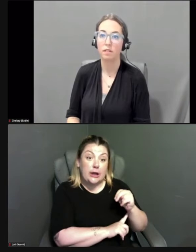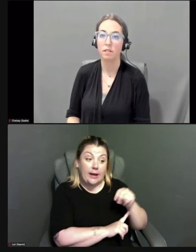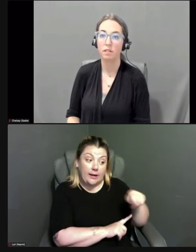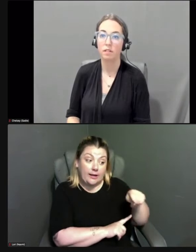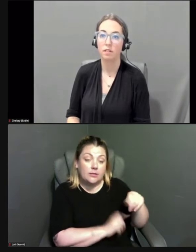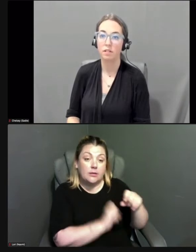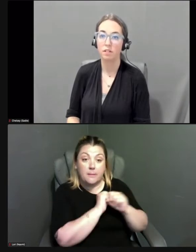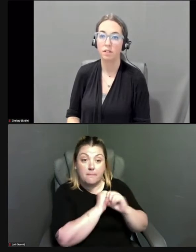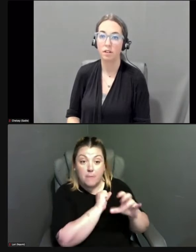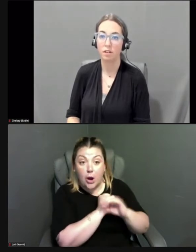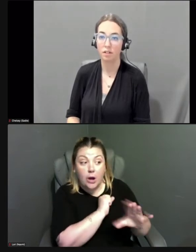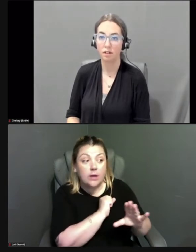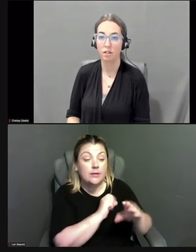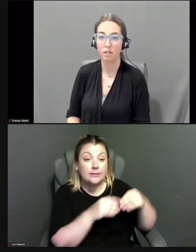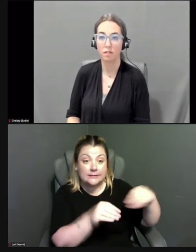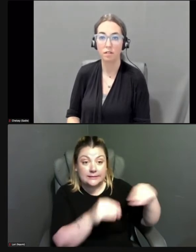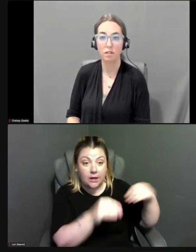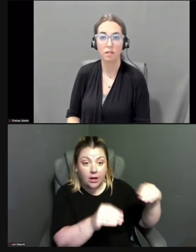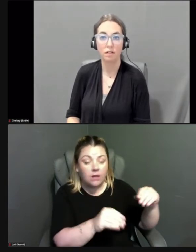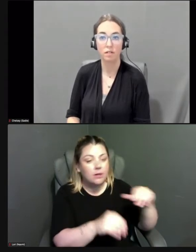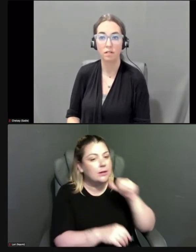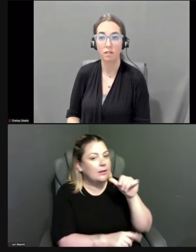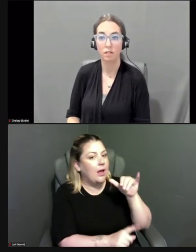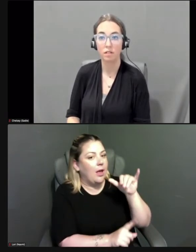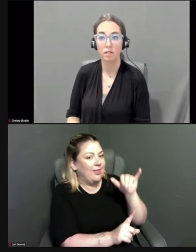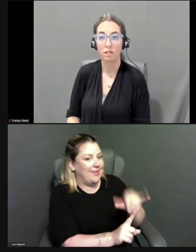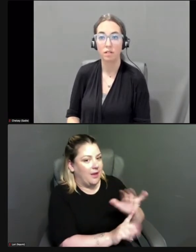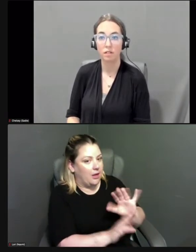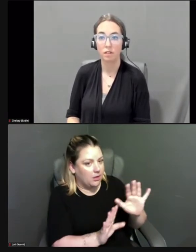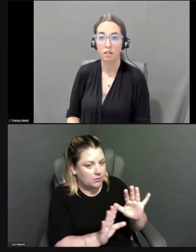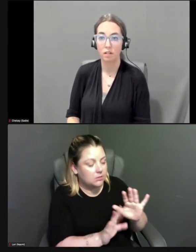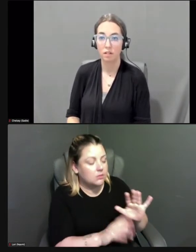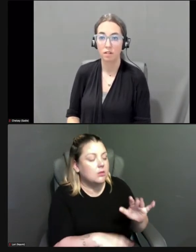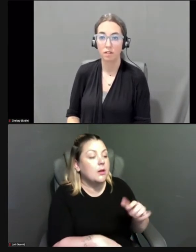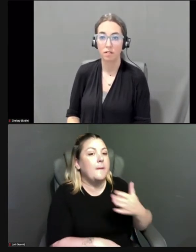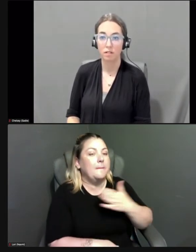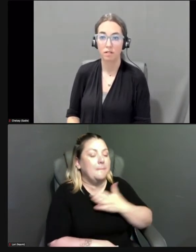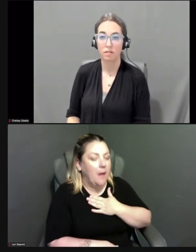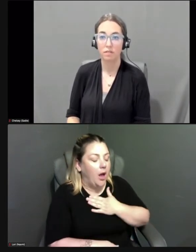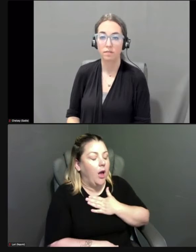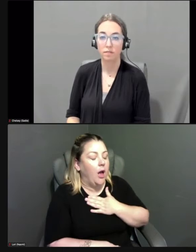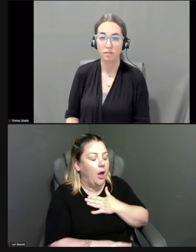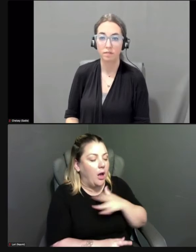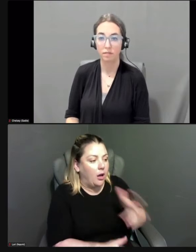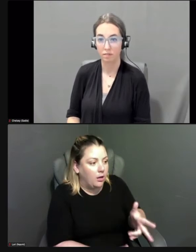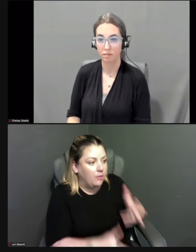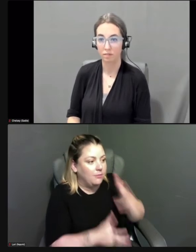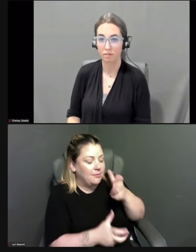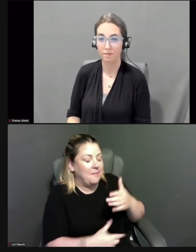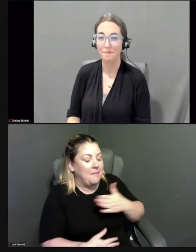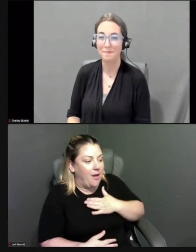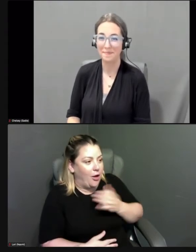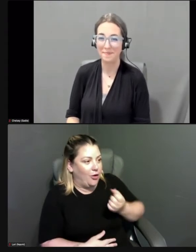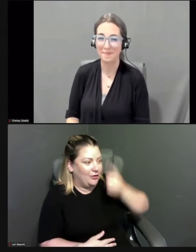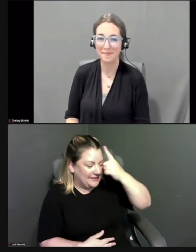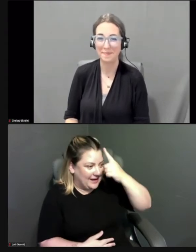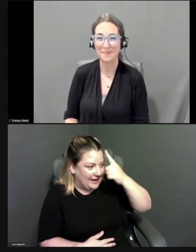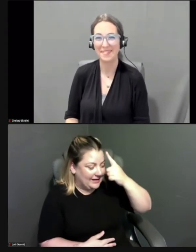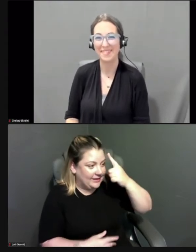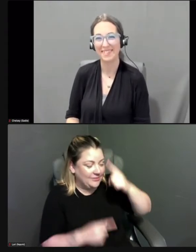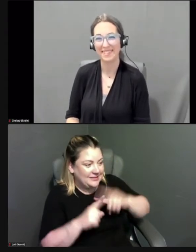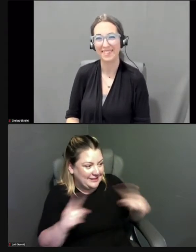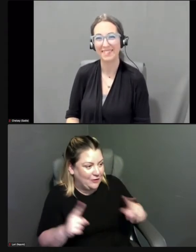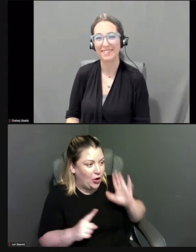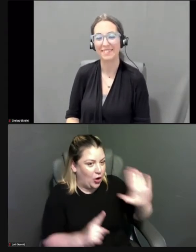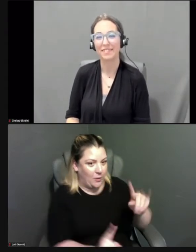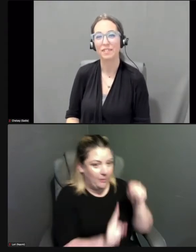then, or, how her messaging now, like, so what I took away from this is not at all what she was saying. I